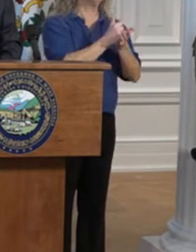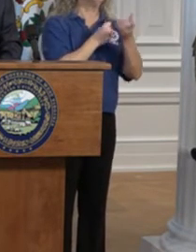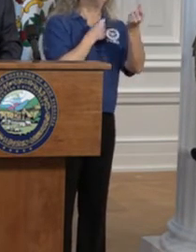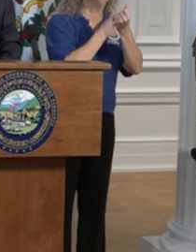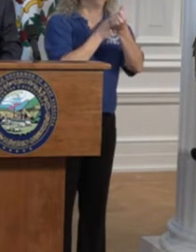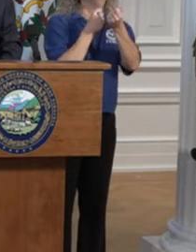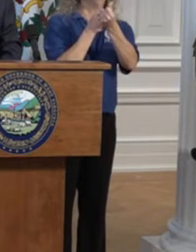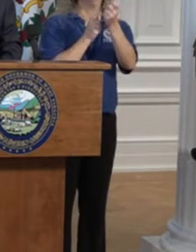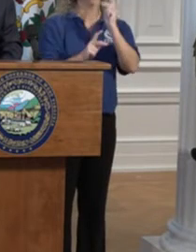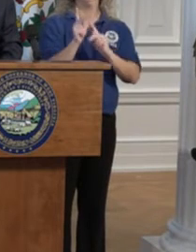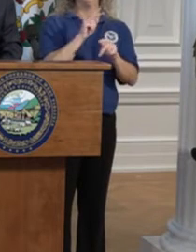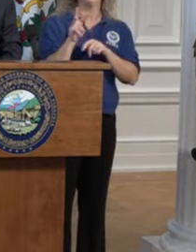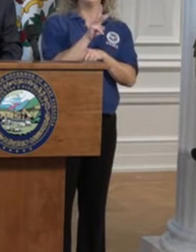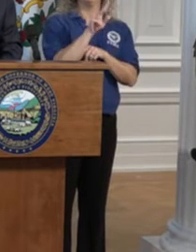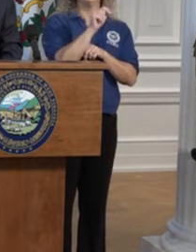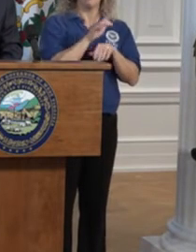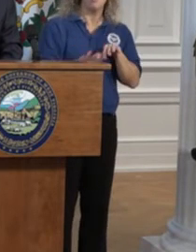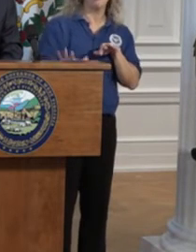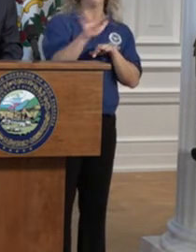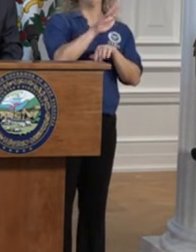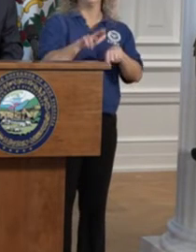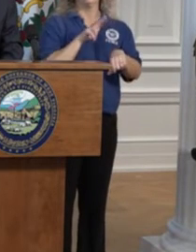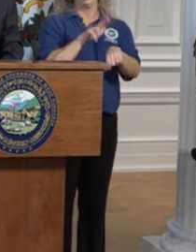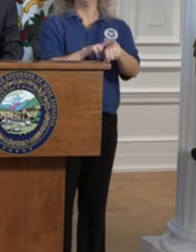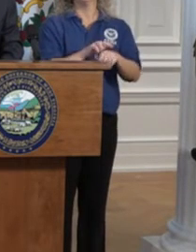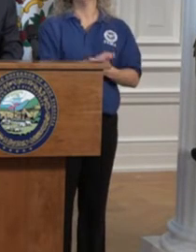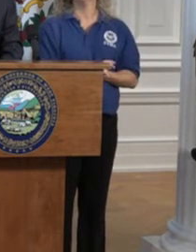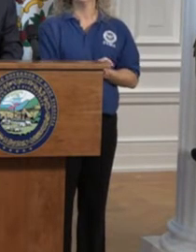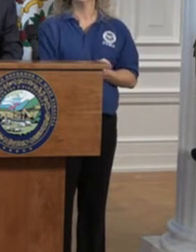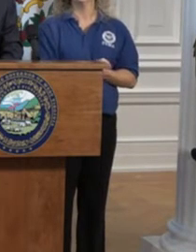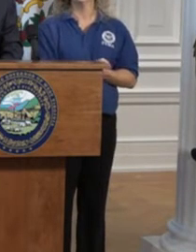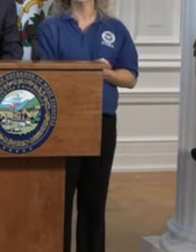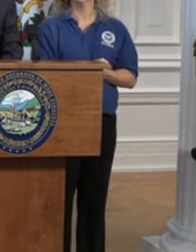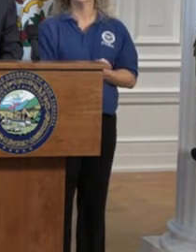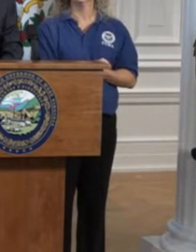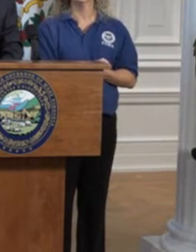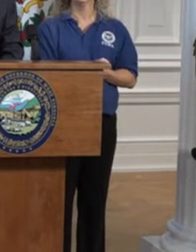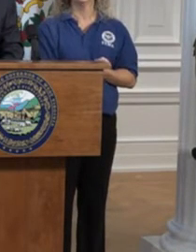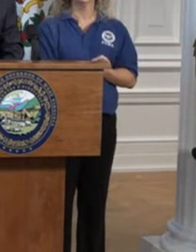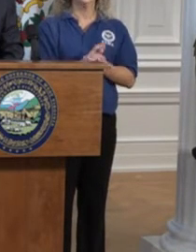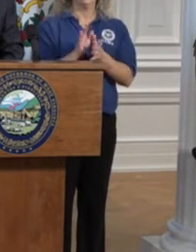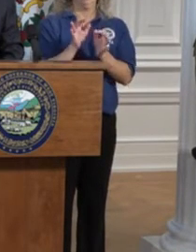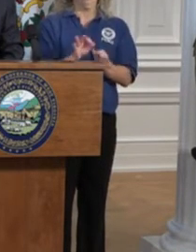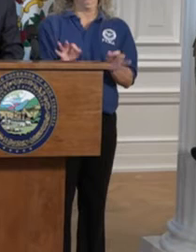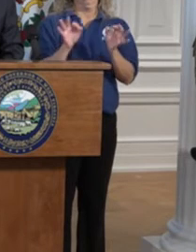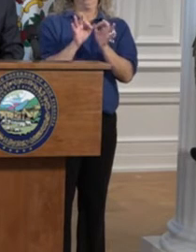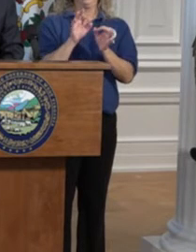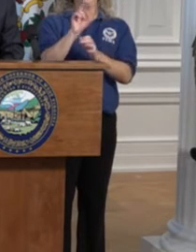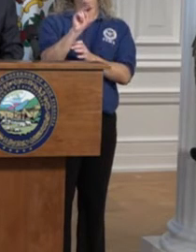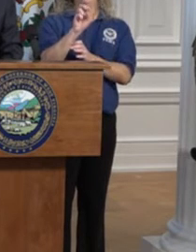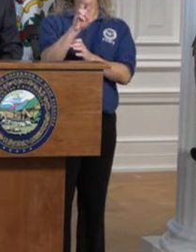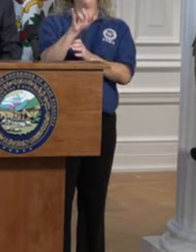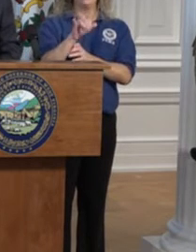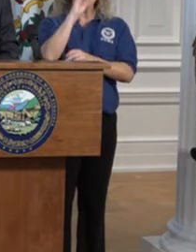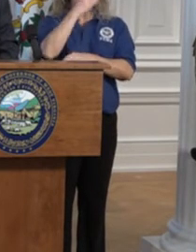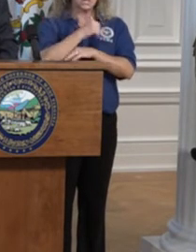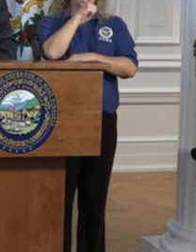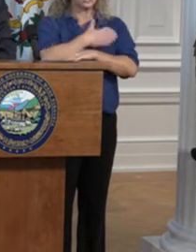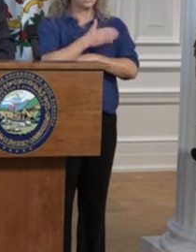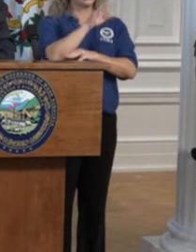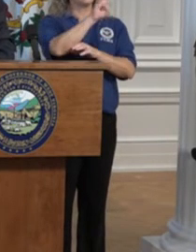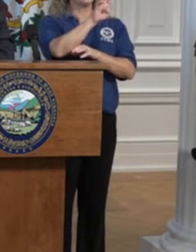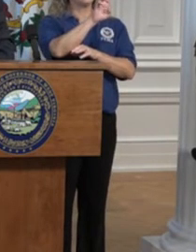in West Virginia and from all across the country. From the high-profile efforts of Native sons and daughters like